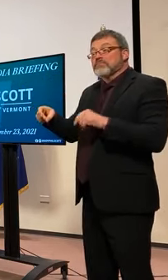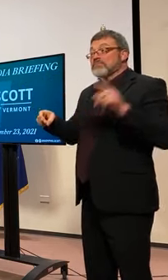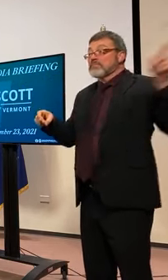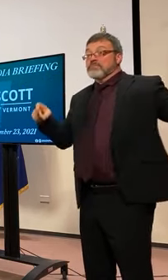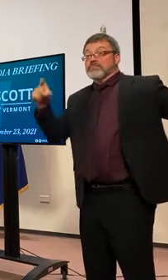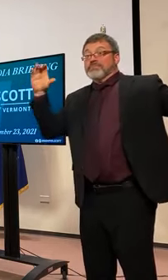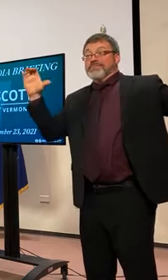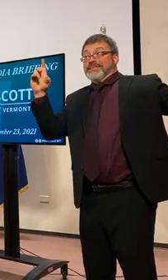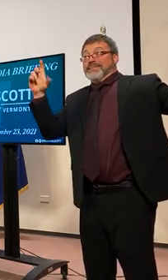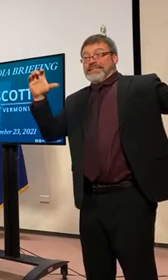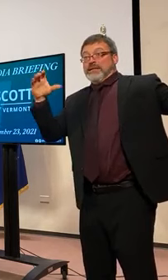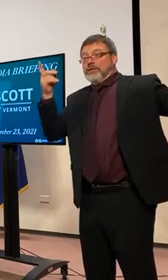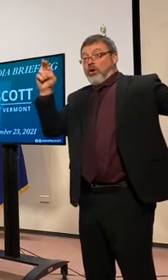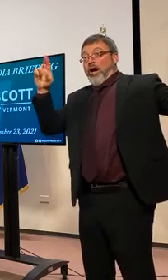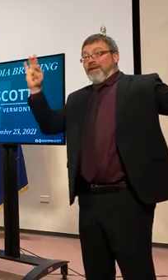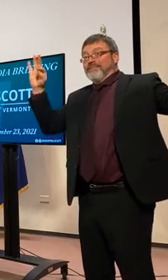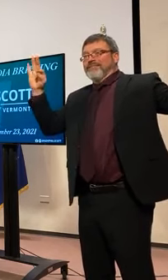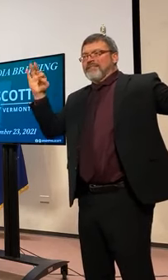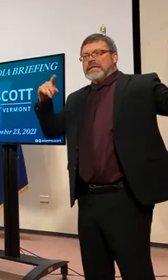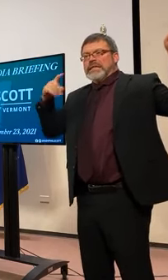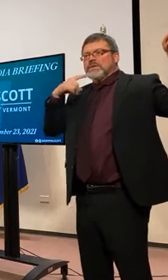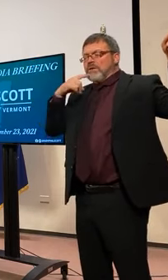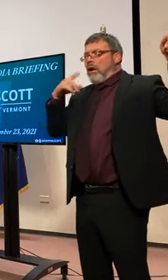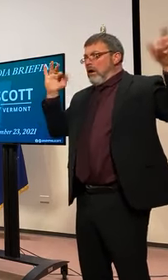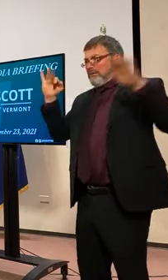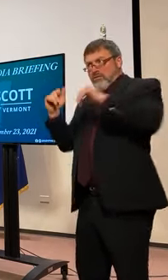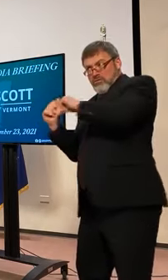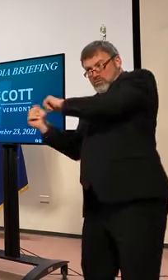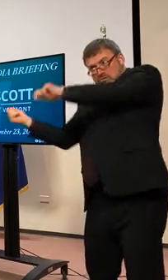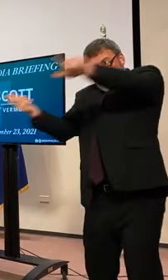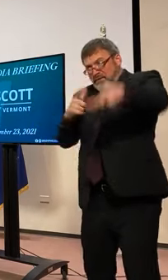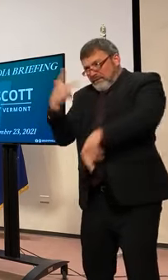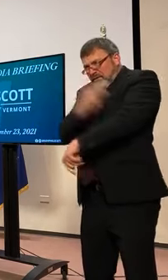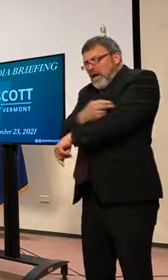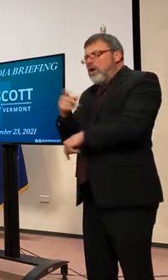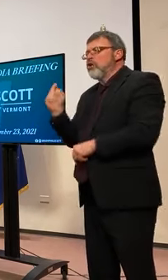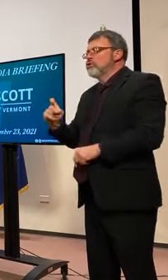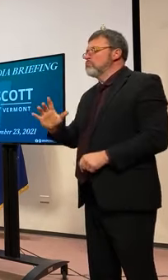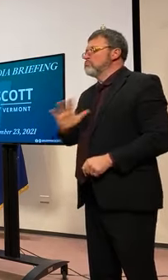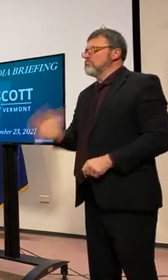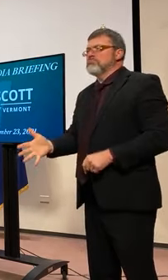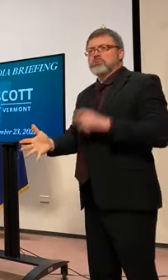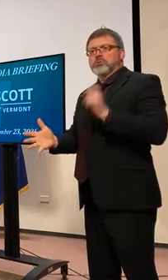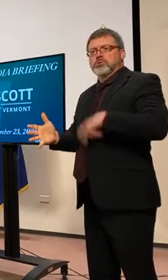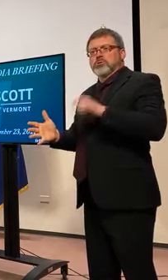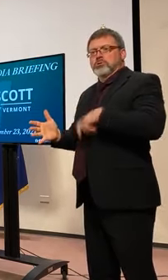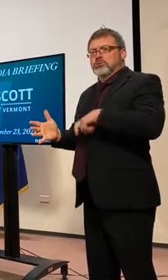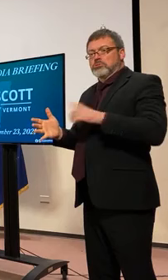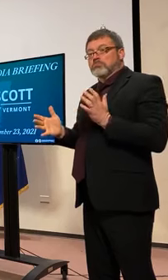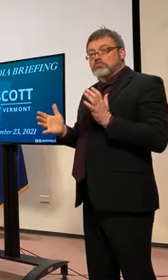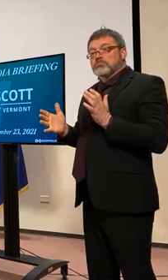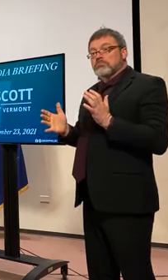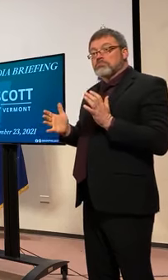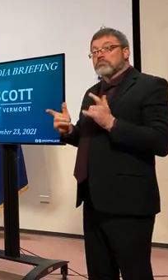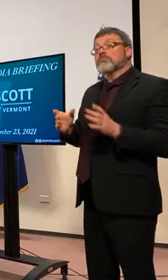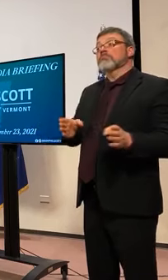vaccinated, you shouldn't have to worry. Second, use testing